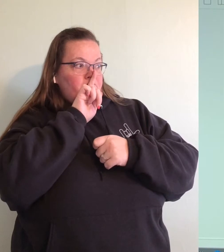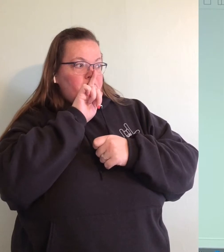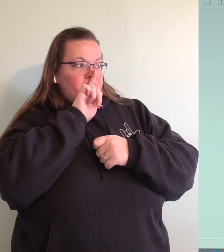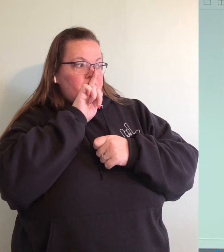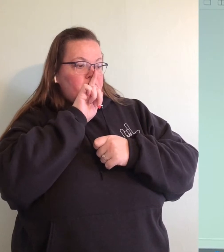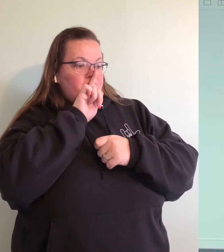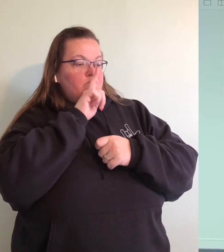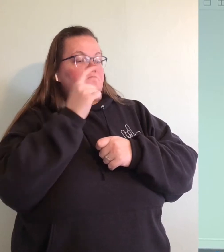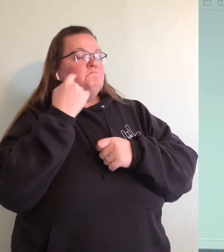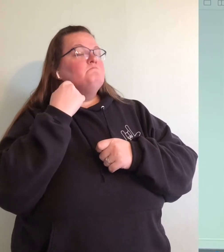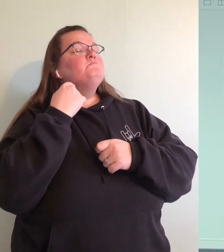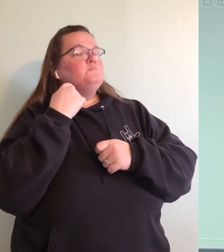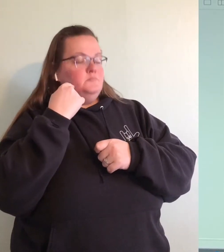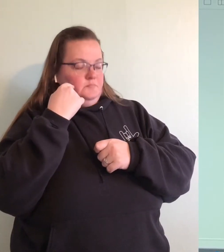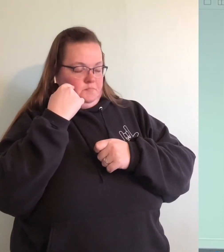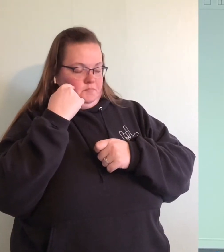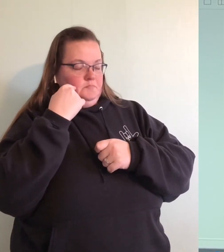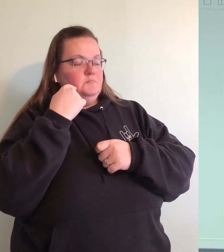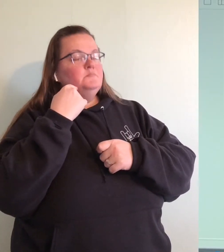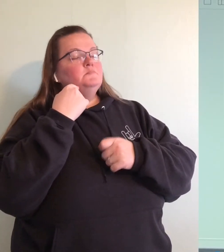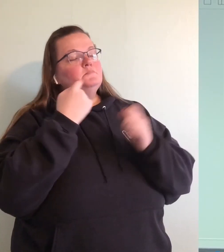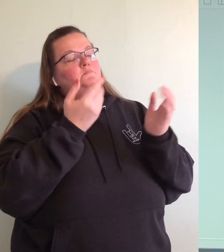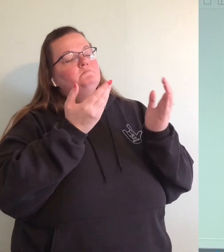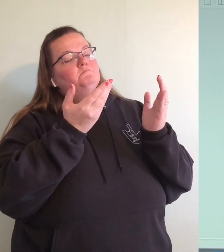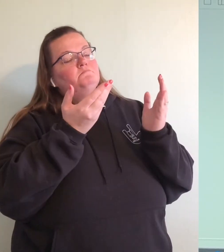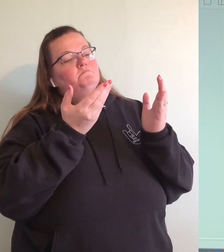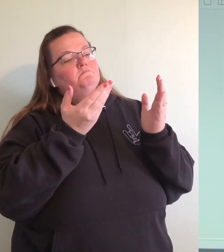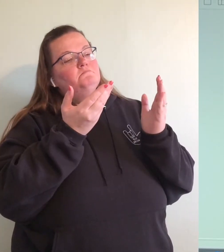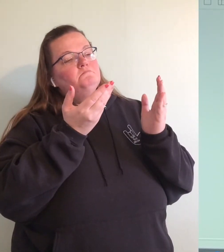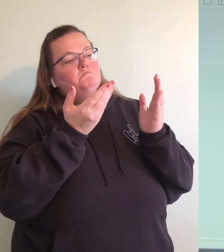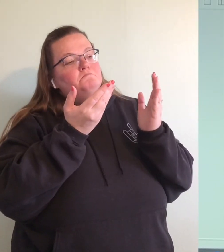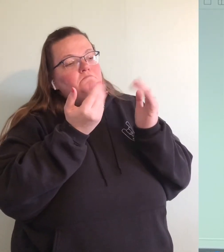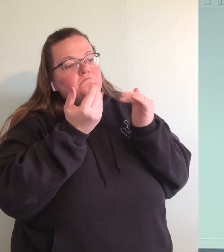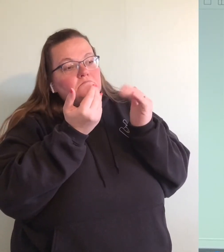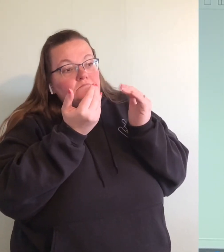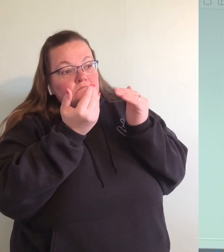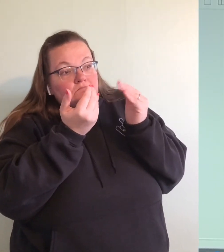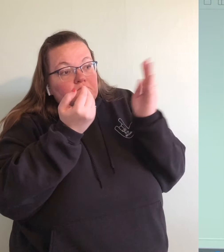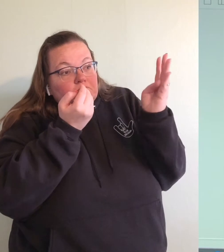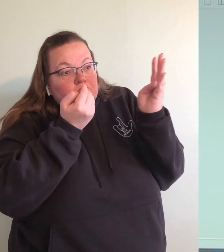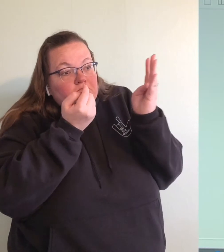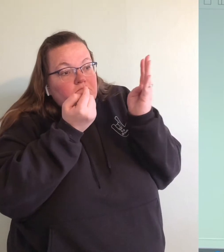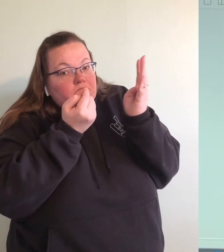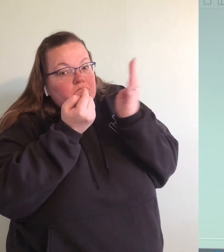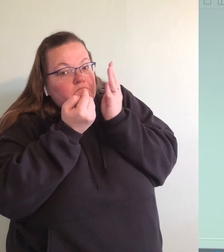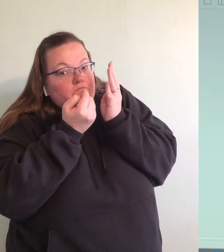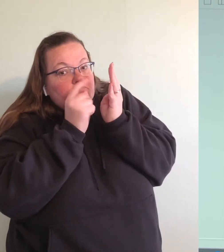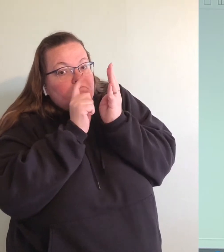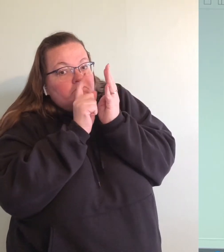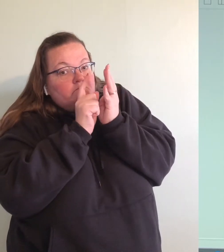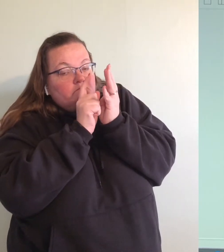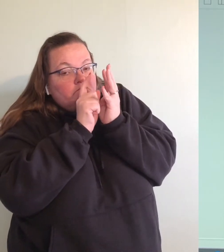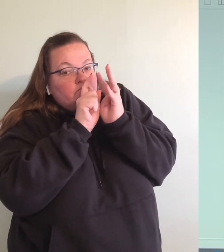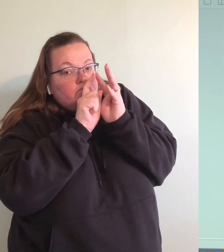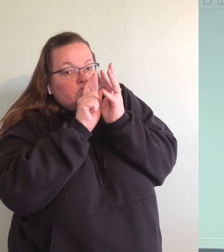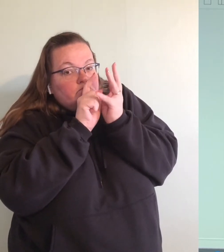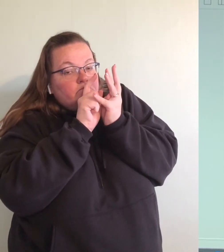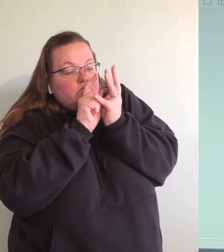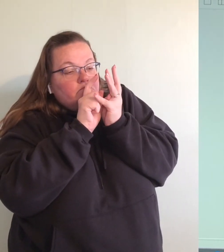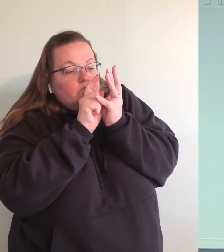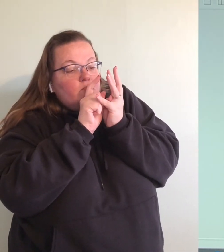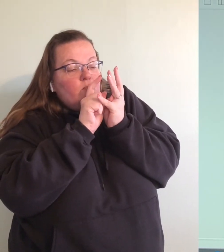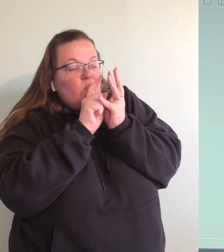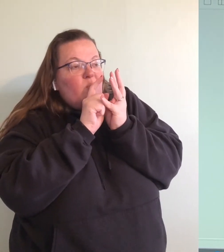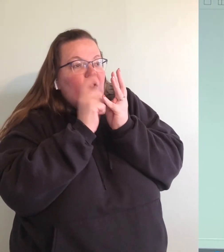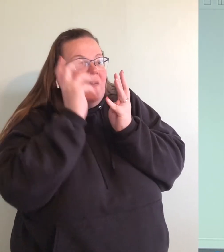more mysterious nods. Then signaling to the children to stand as close around as they possibly could, so that their faces